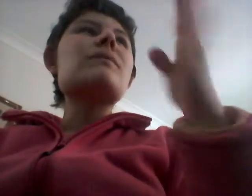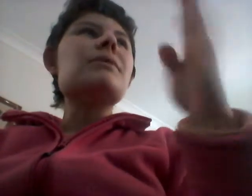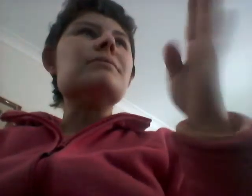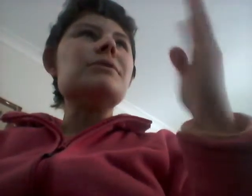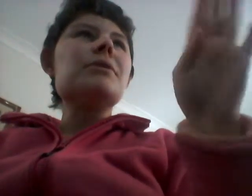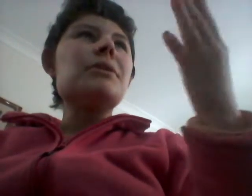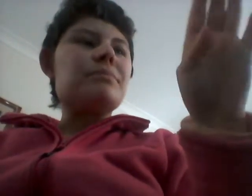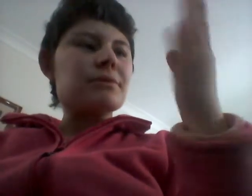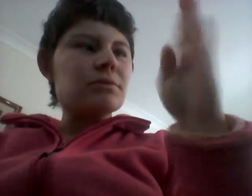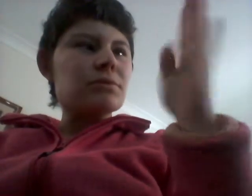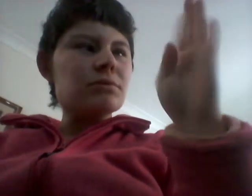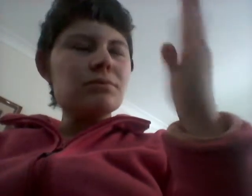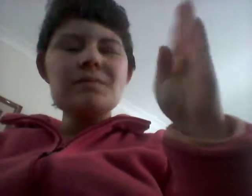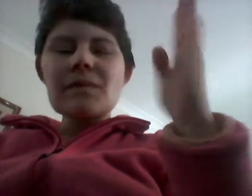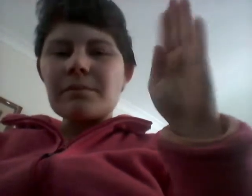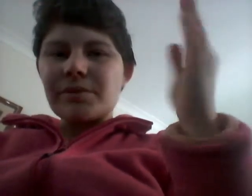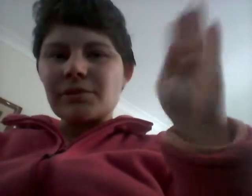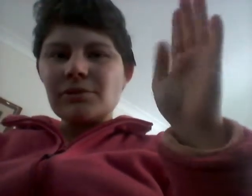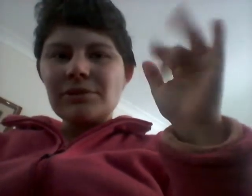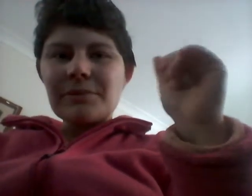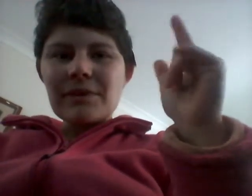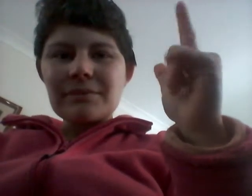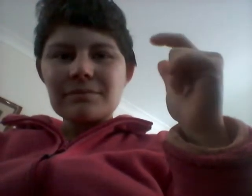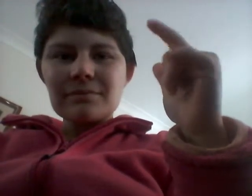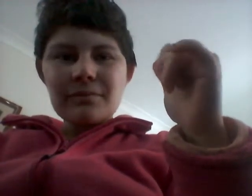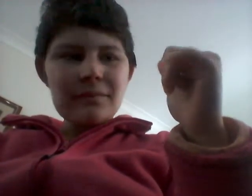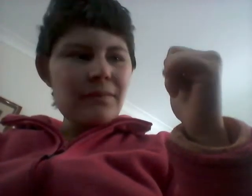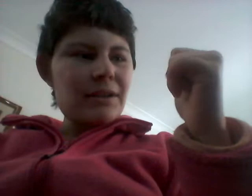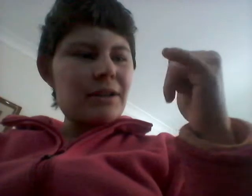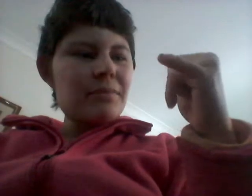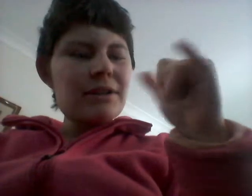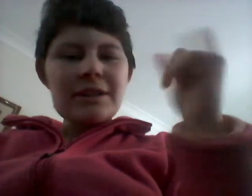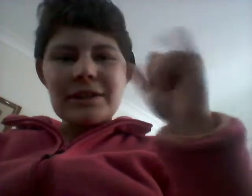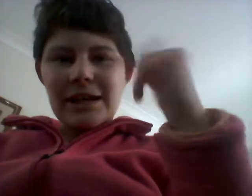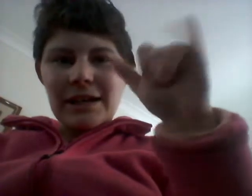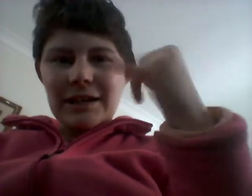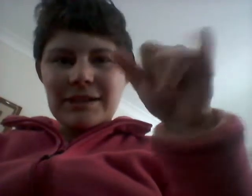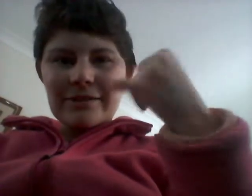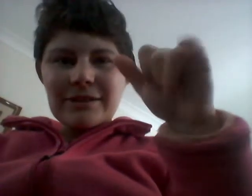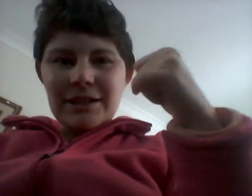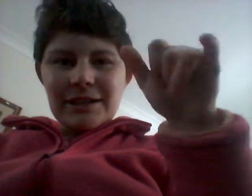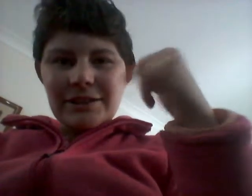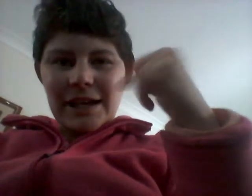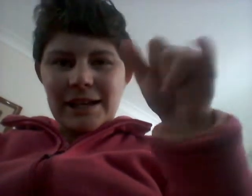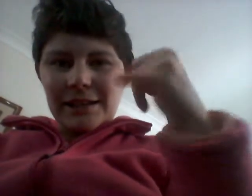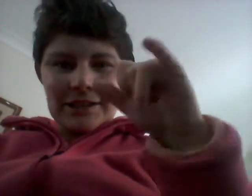That's easy. Blue. Blue. I got this one. And yep. Shake it. Yellow. Yellow.